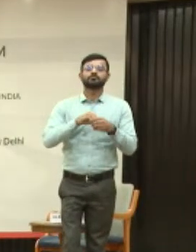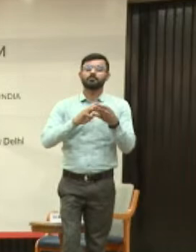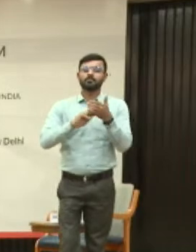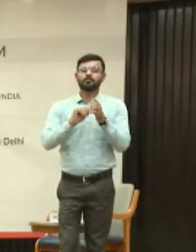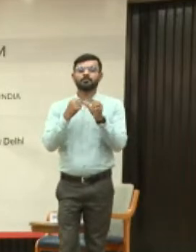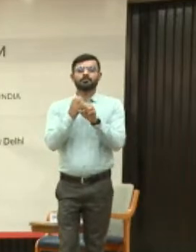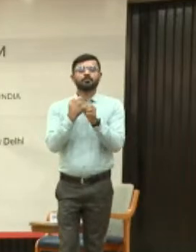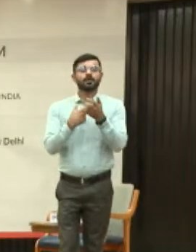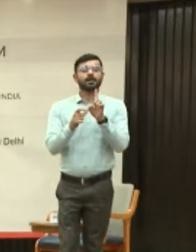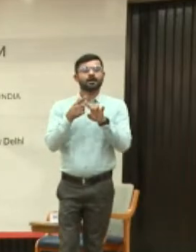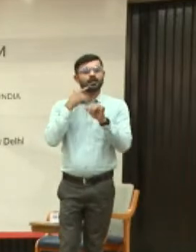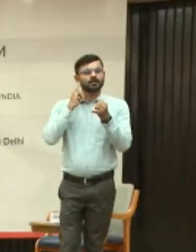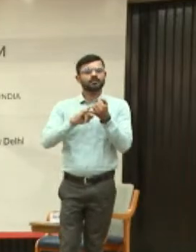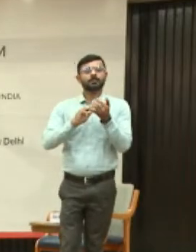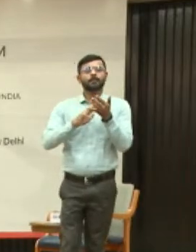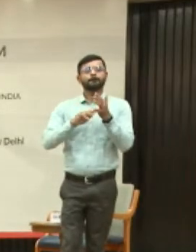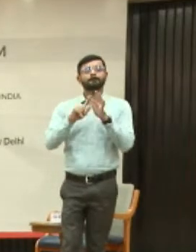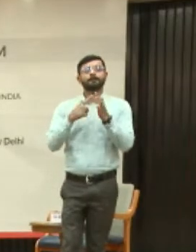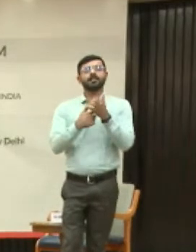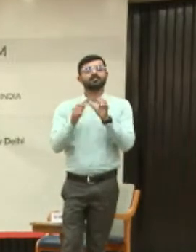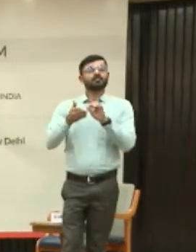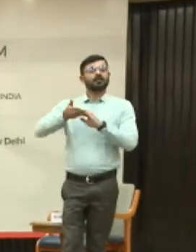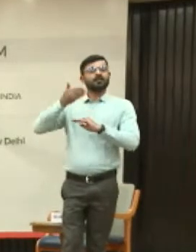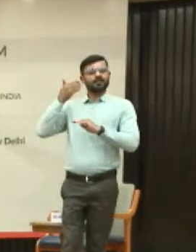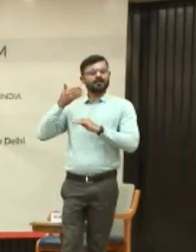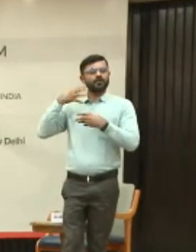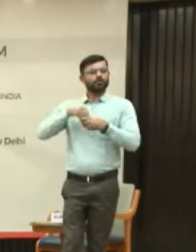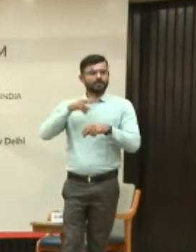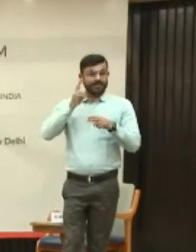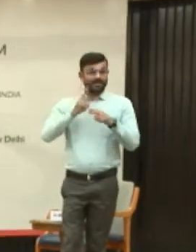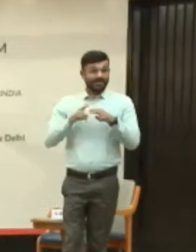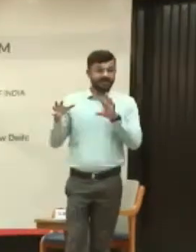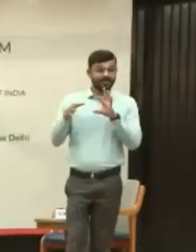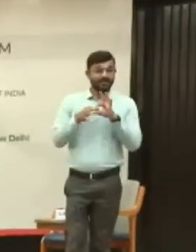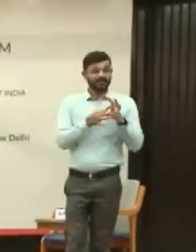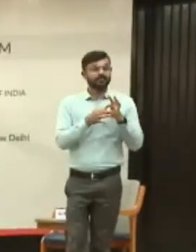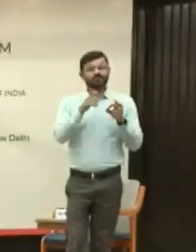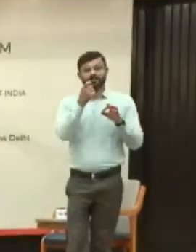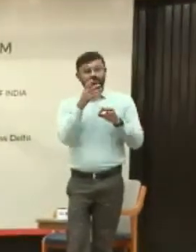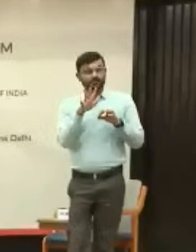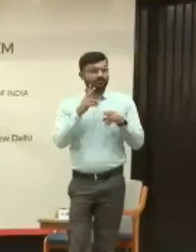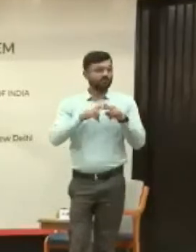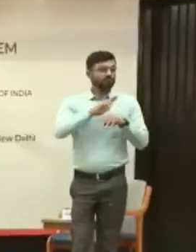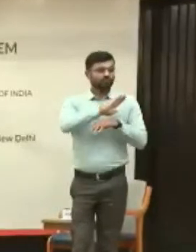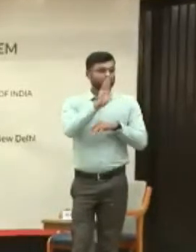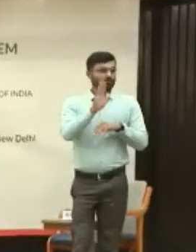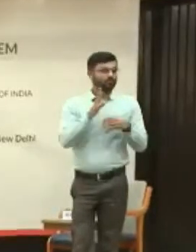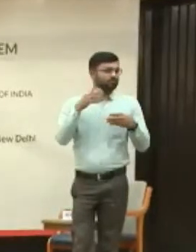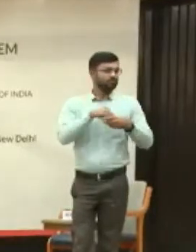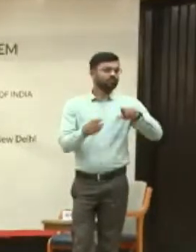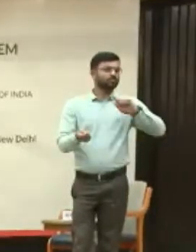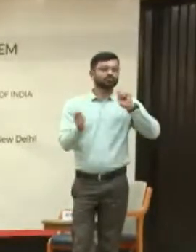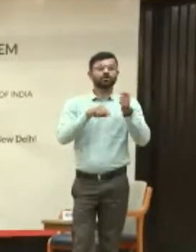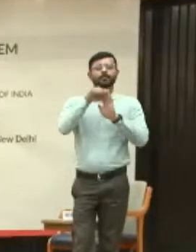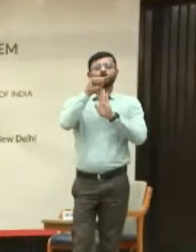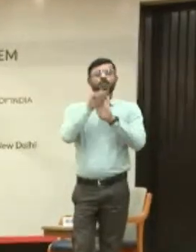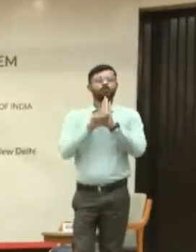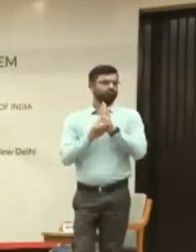Margadarshak Mandal. But earlier, until you attained the age of 75, you did not get to change